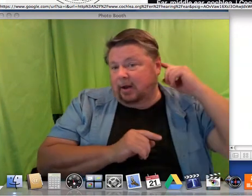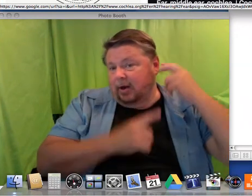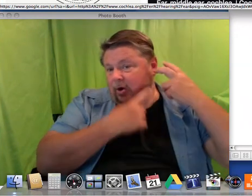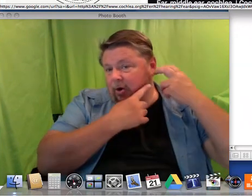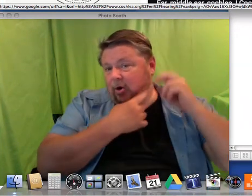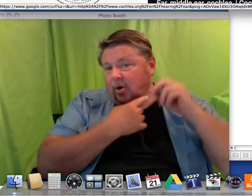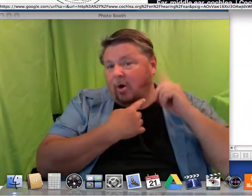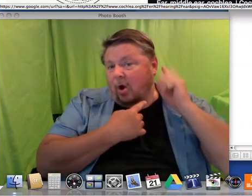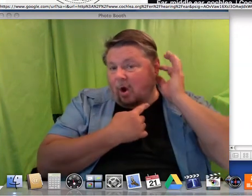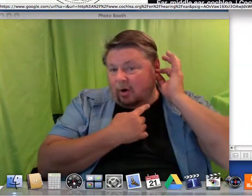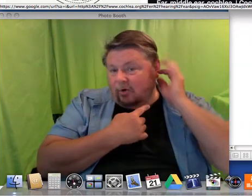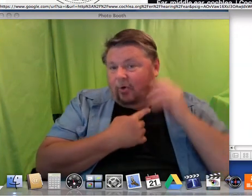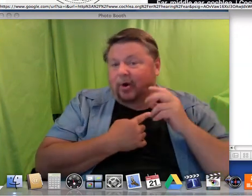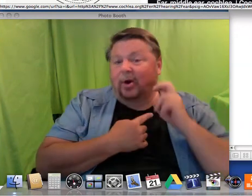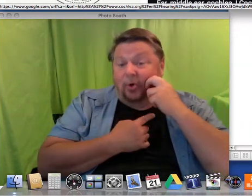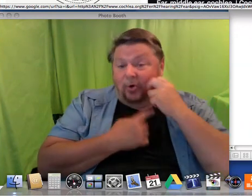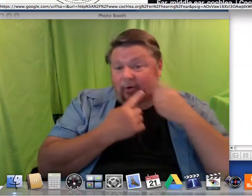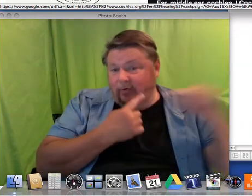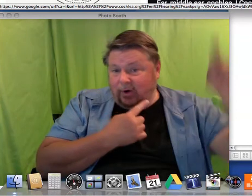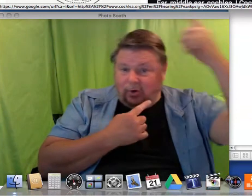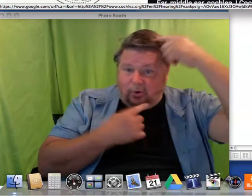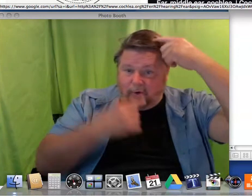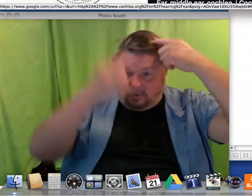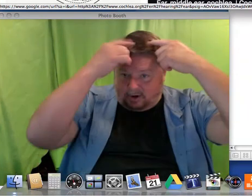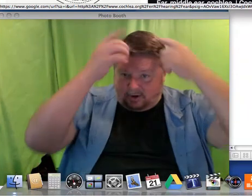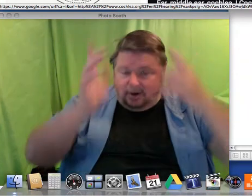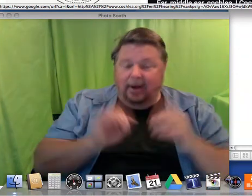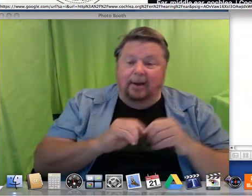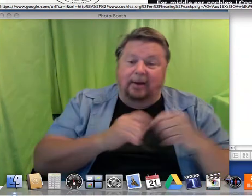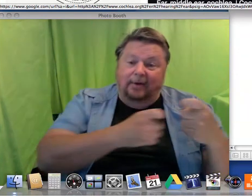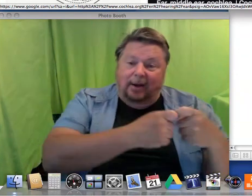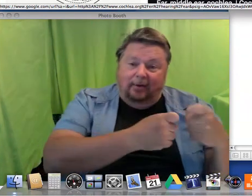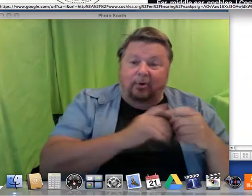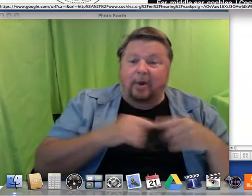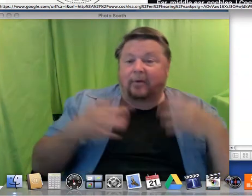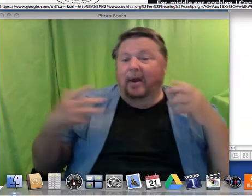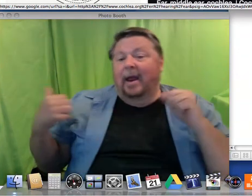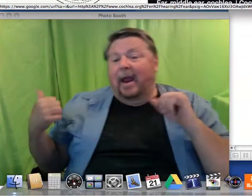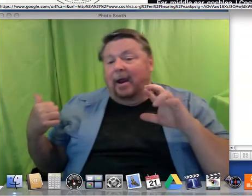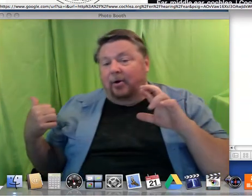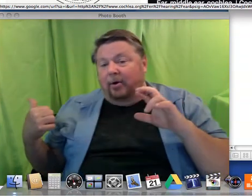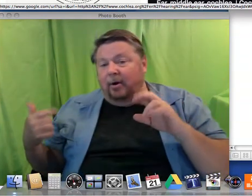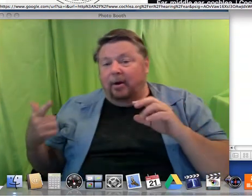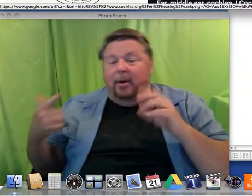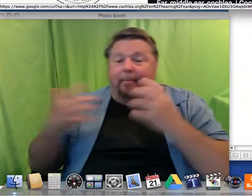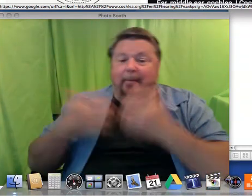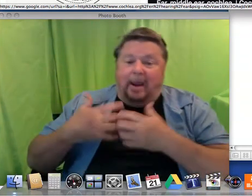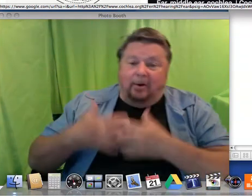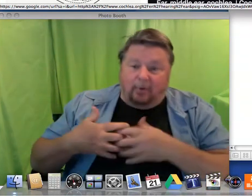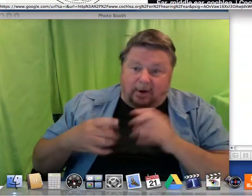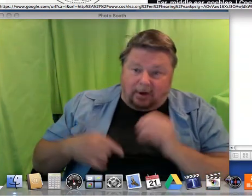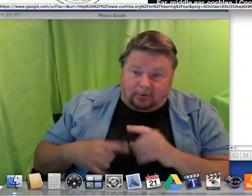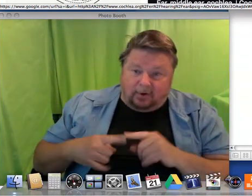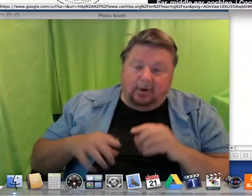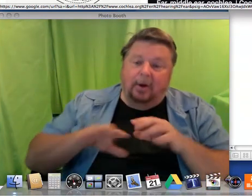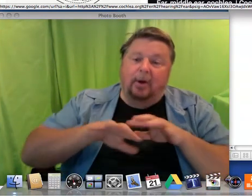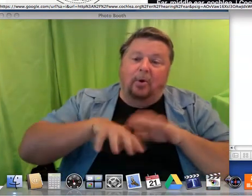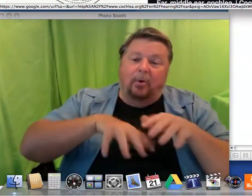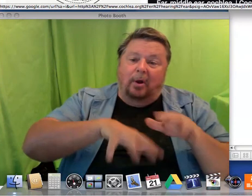the auditory nerve to the brain is electrical. So we have air, mechanical